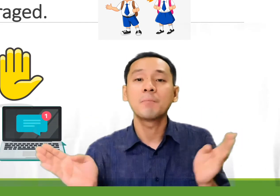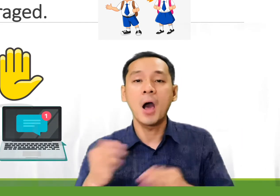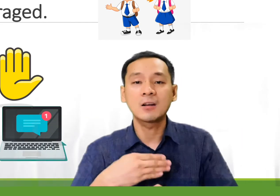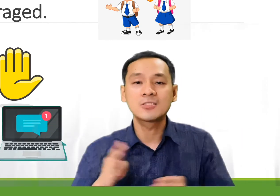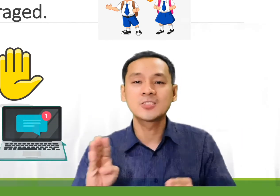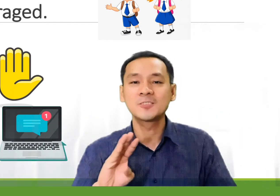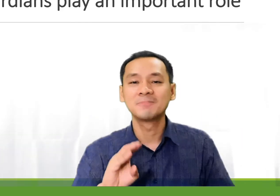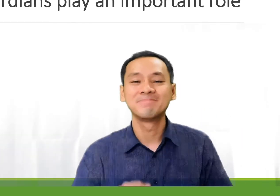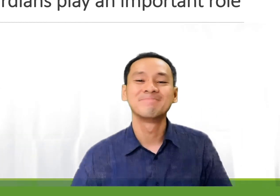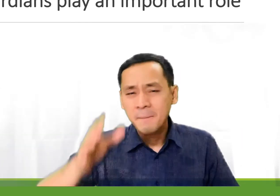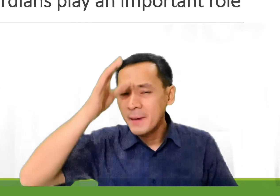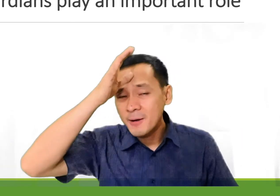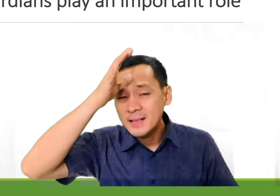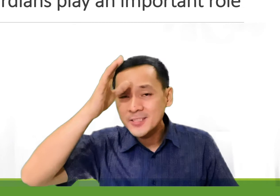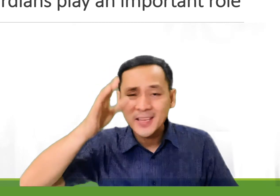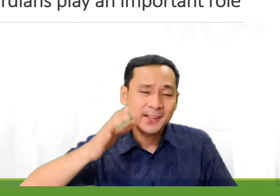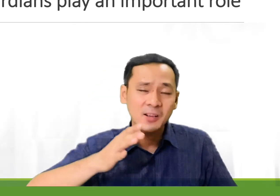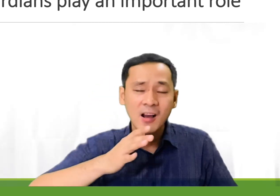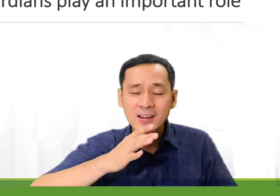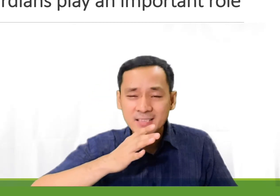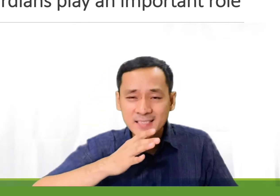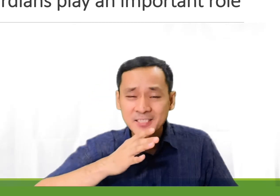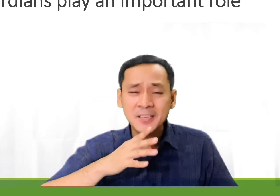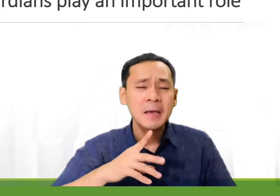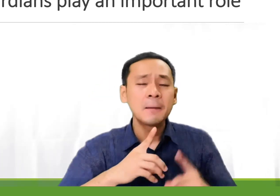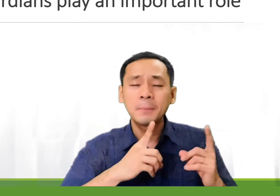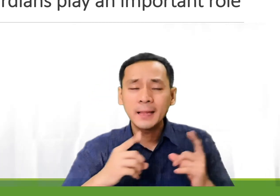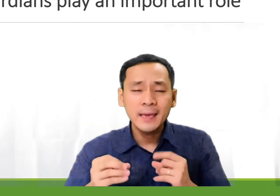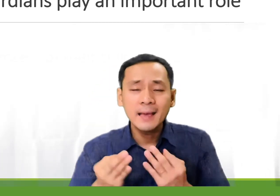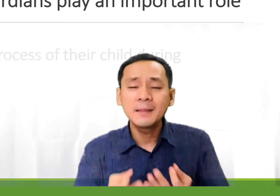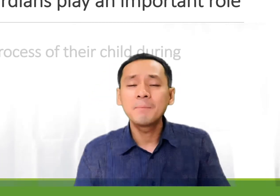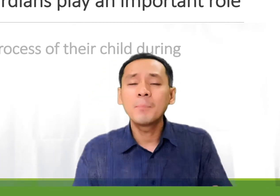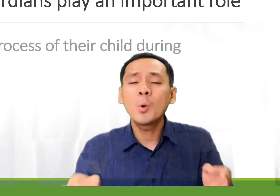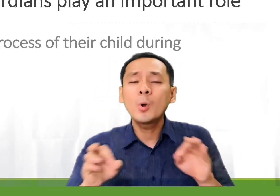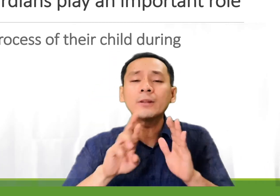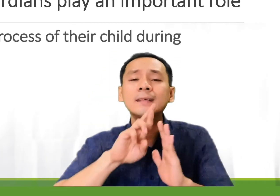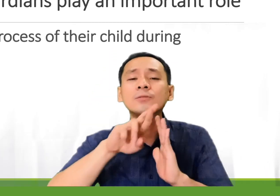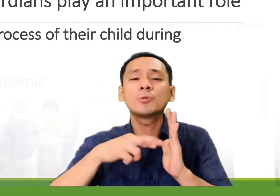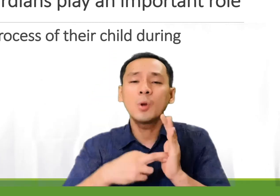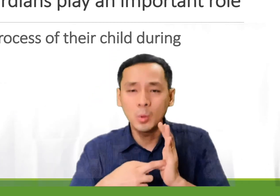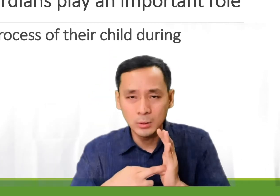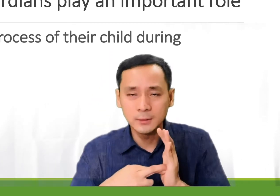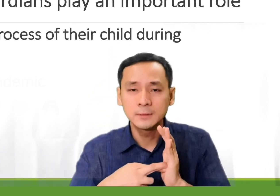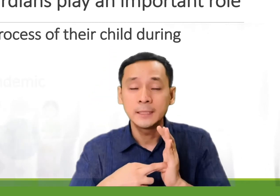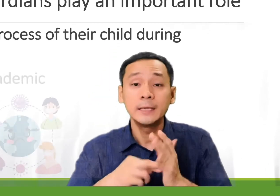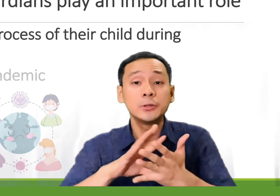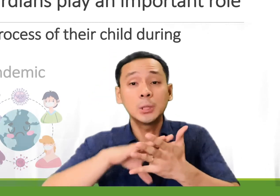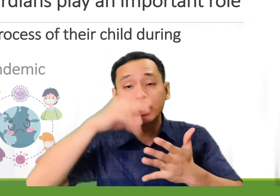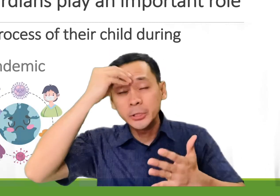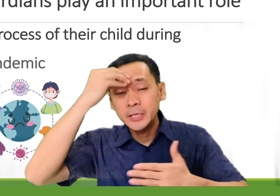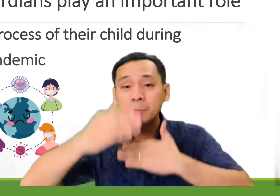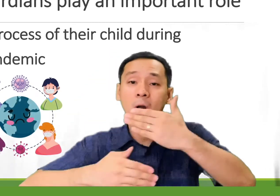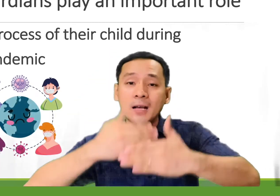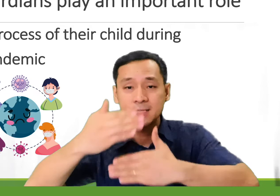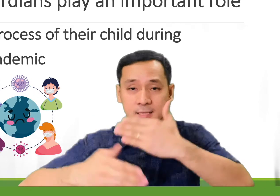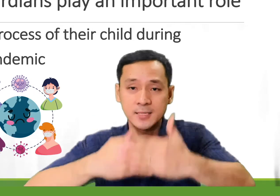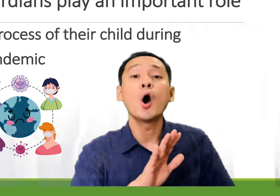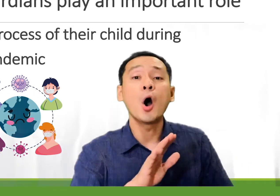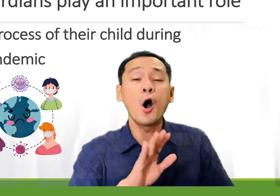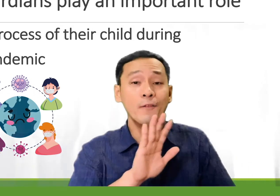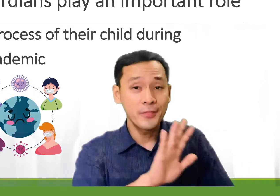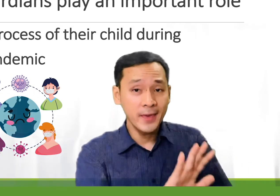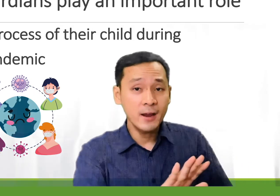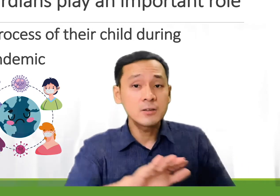chat box. Parents and guardians play an important role in the learning